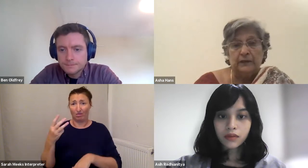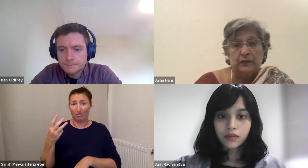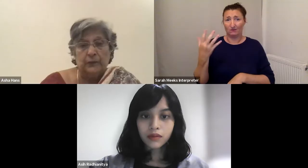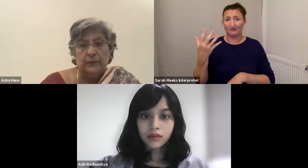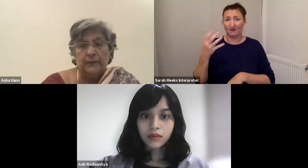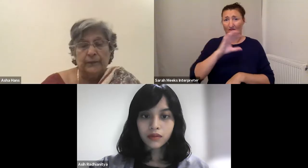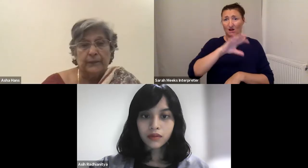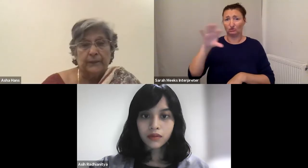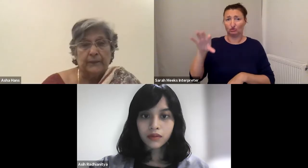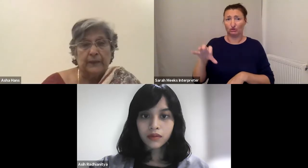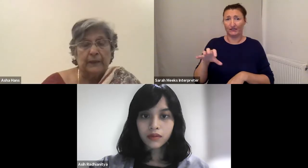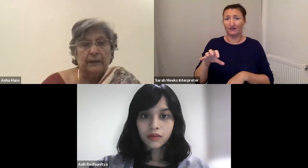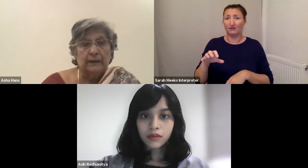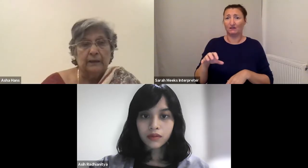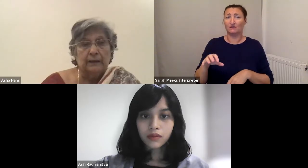2022.